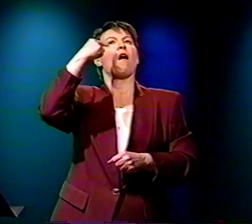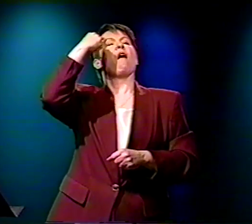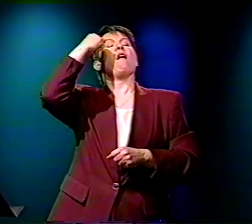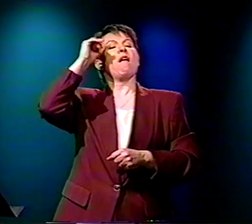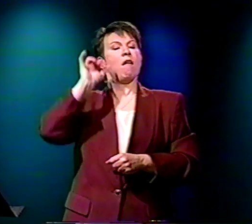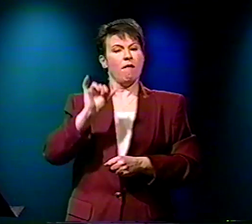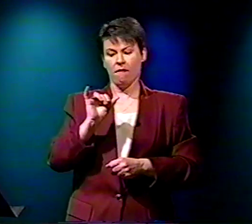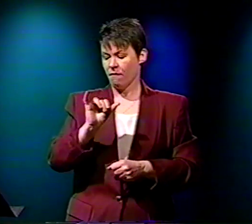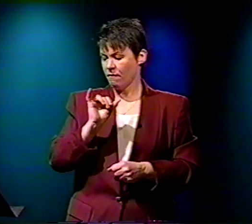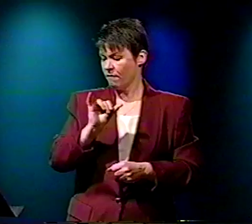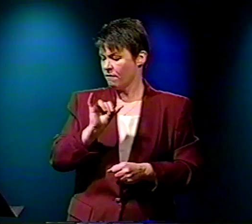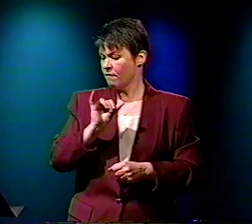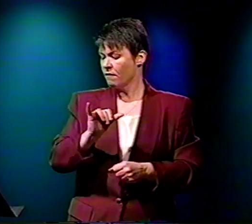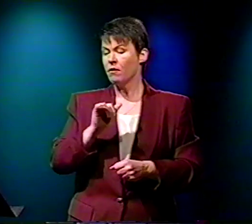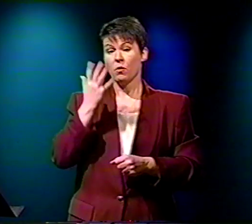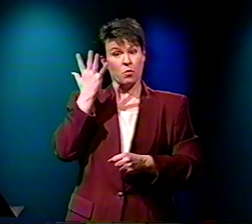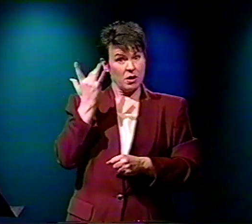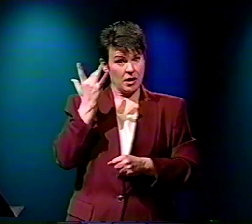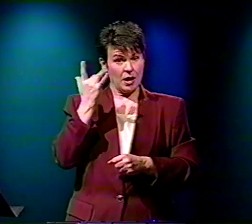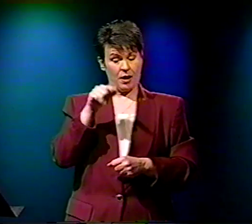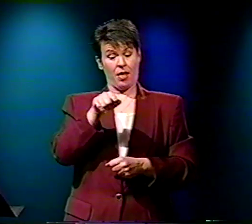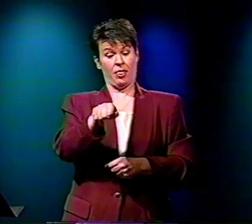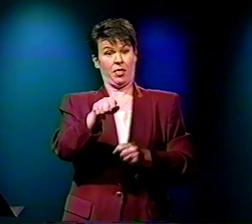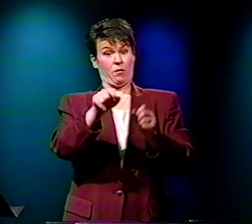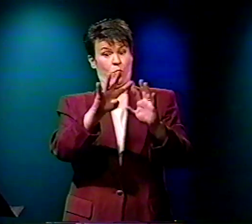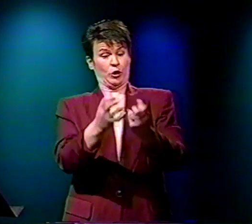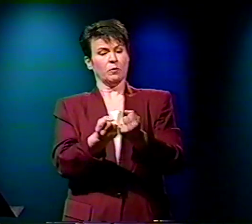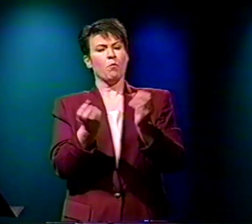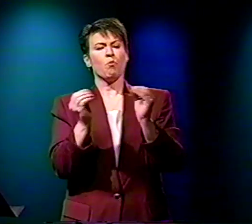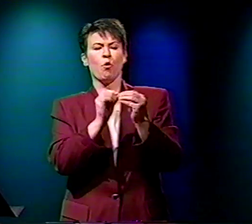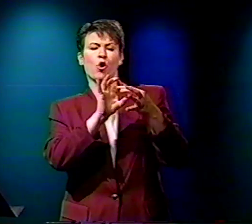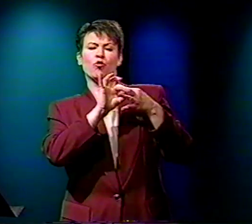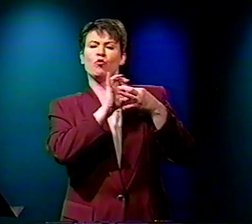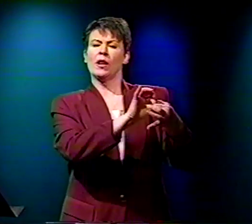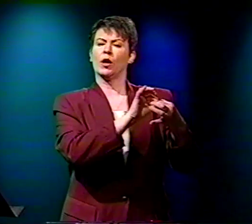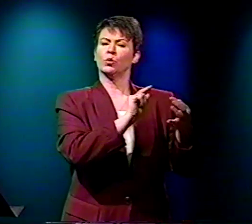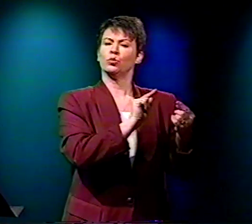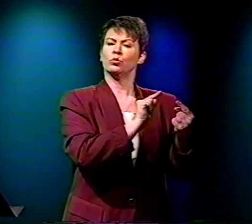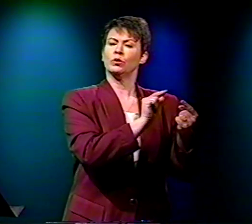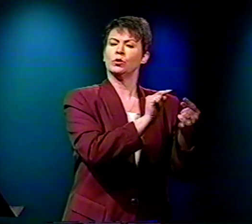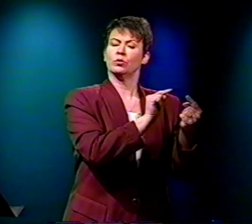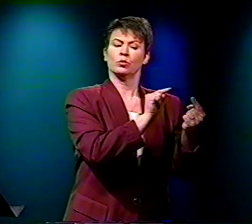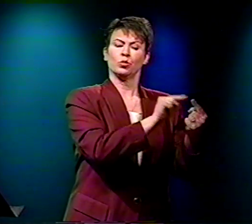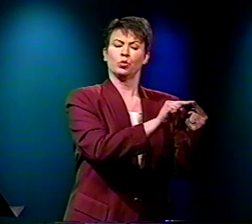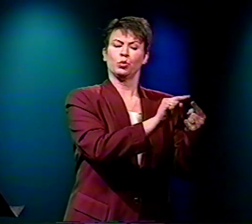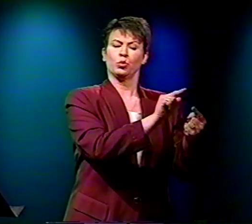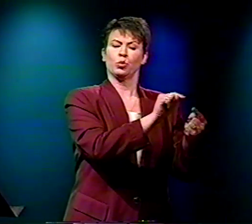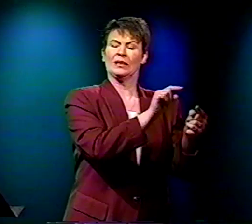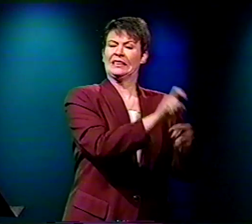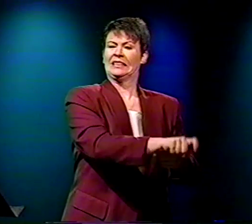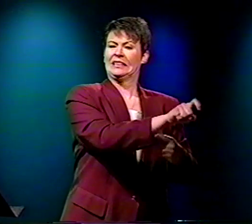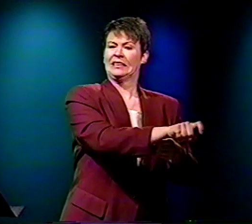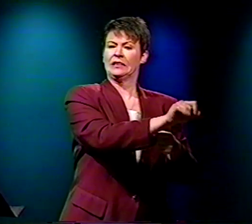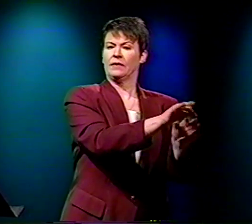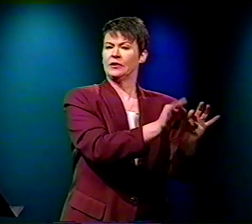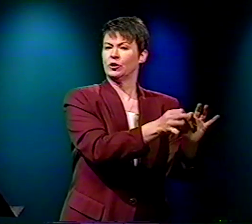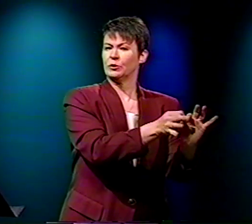oppressive. And I just really didn't realize it. We didn't realize that those workshops seemed to be related more to the needs